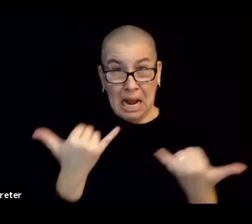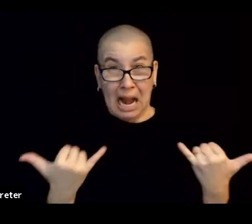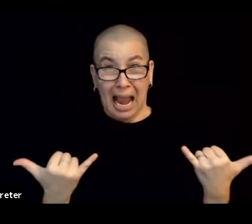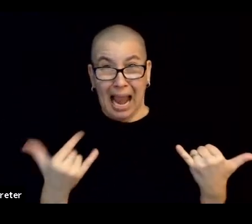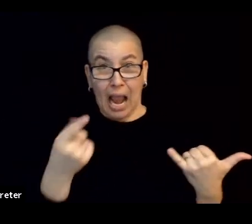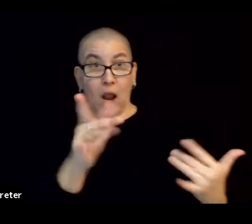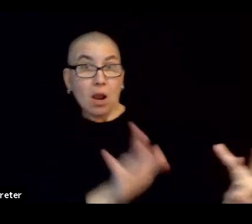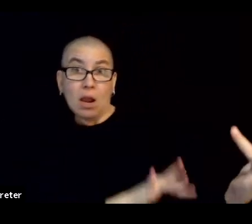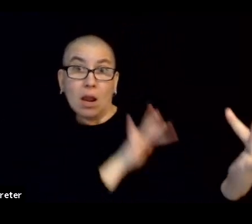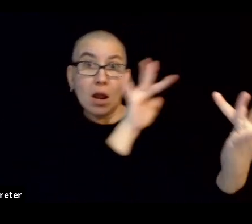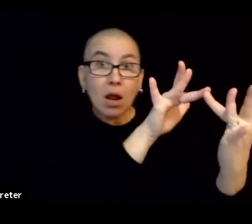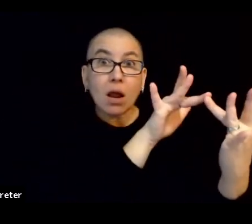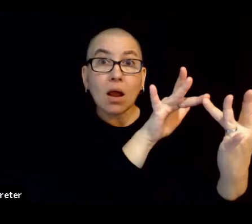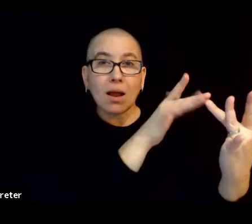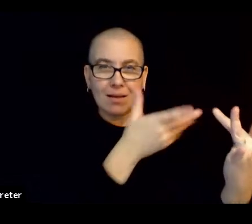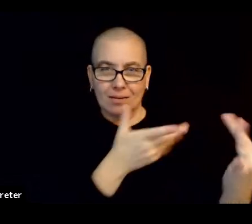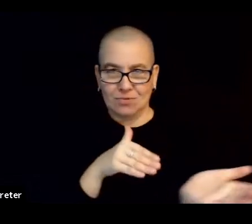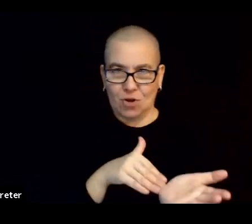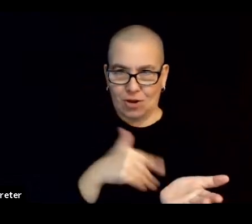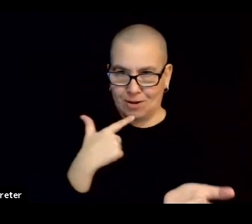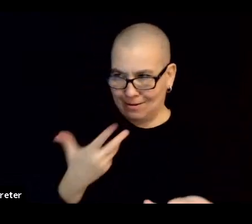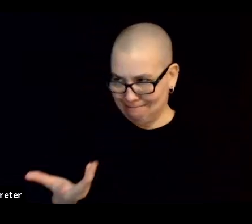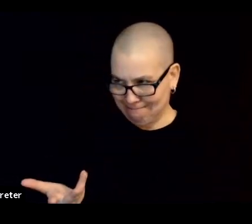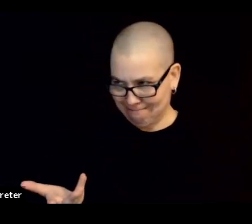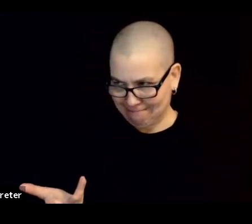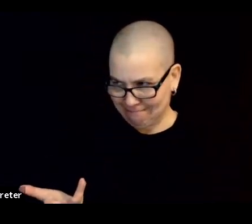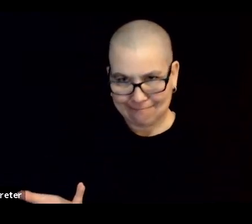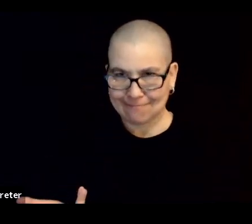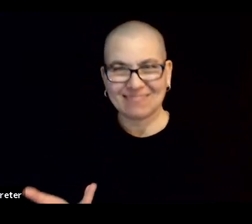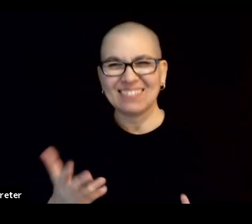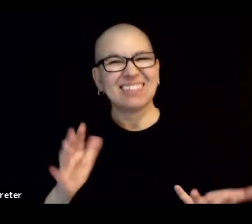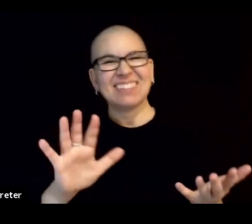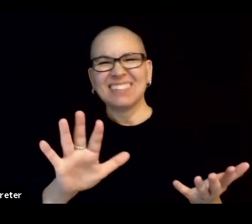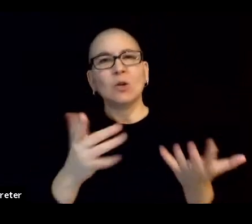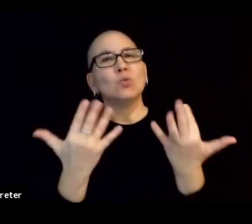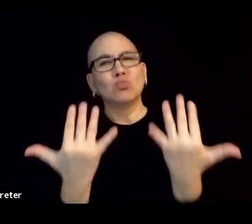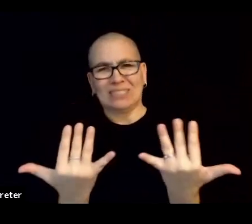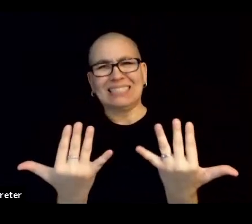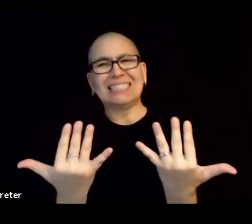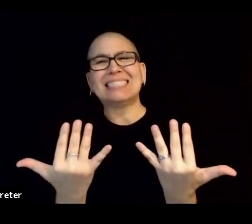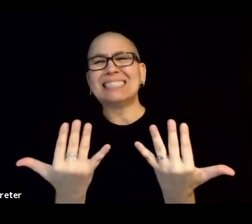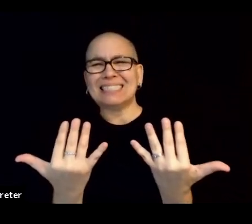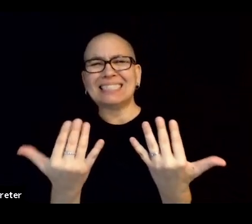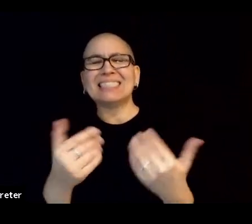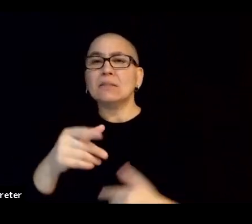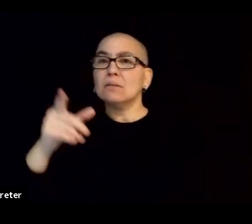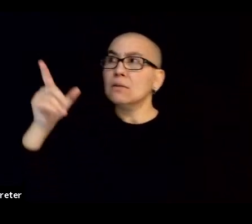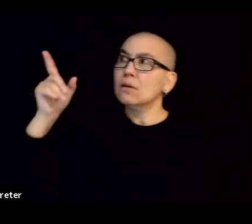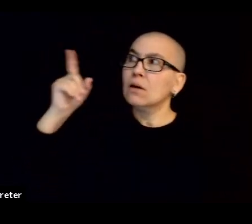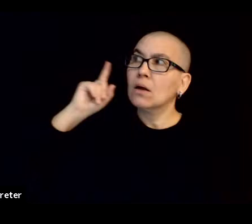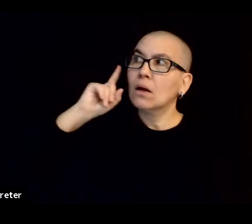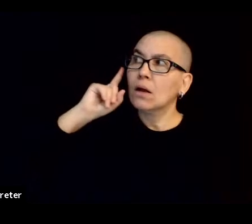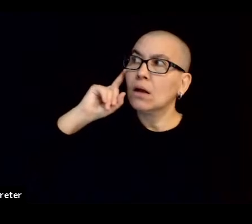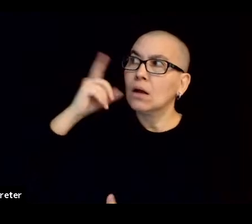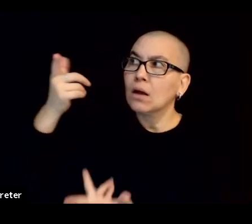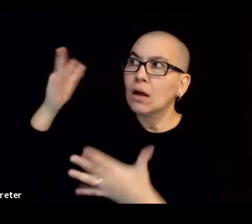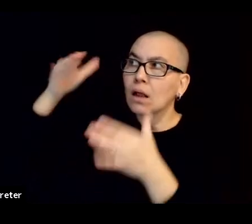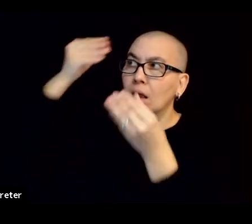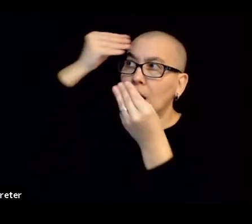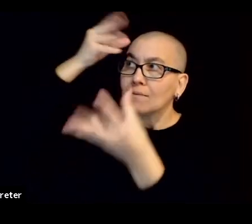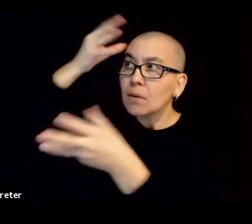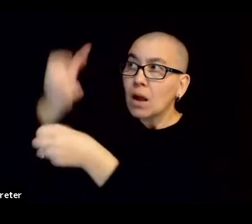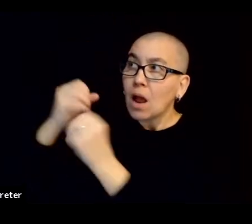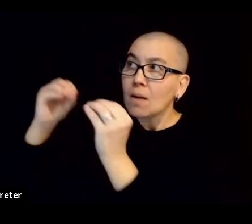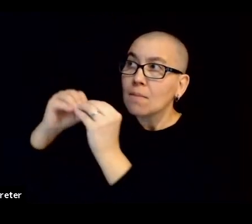to deluge your physicians and others with calls about when you can be vaccinated. And we just don't have a